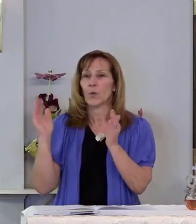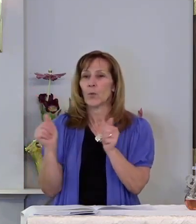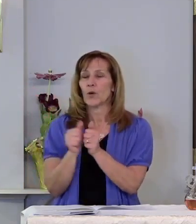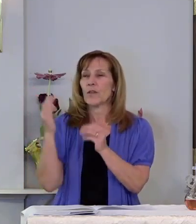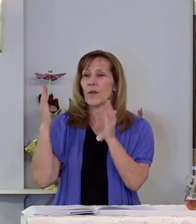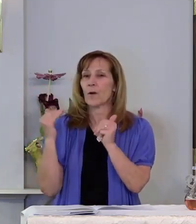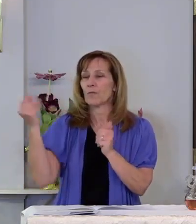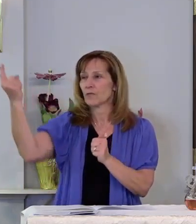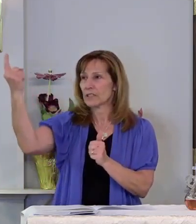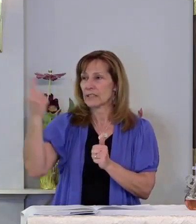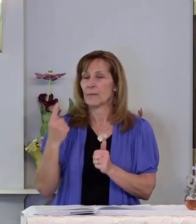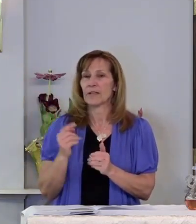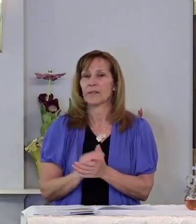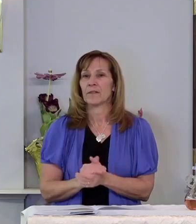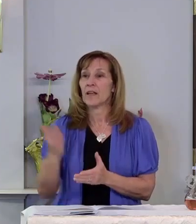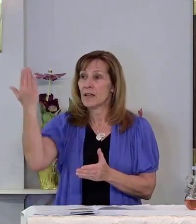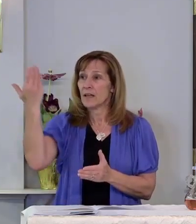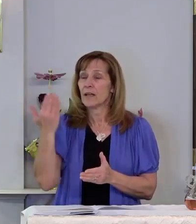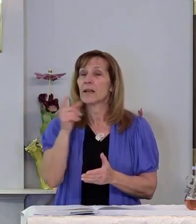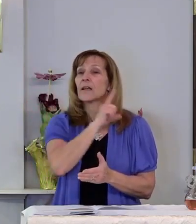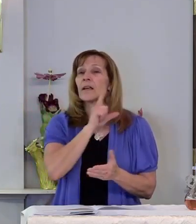believe Christ will come down again.